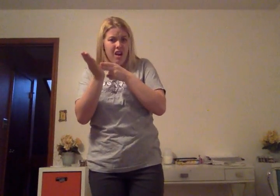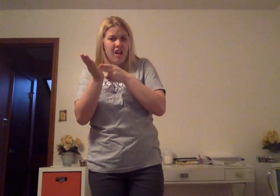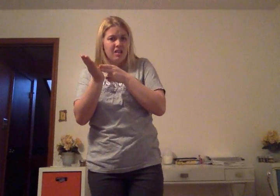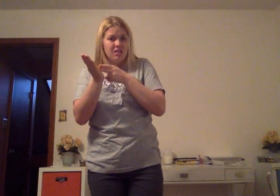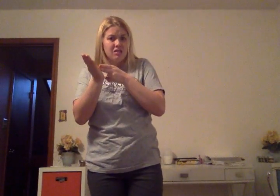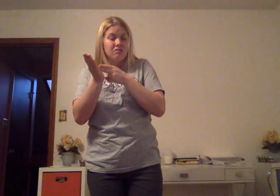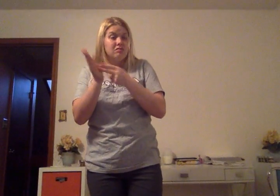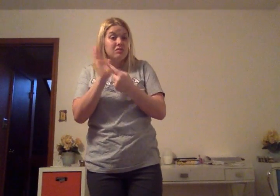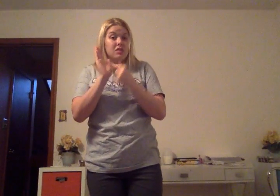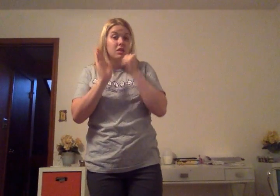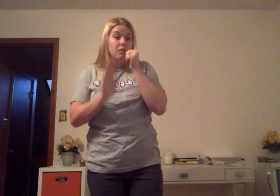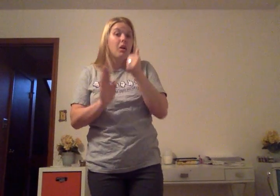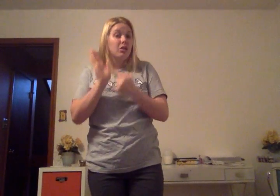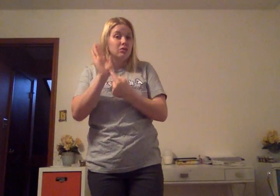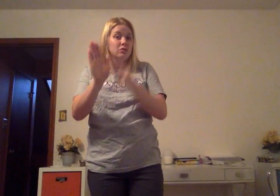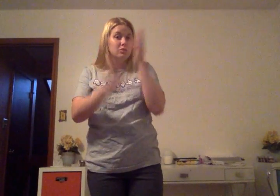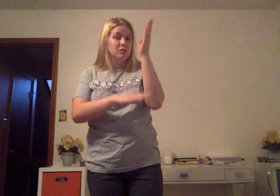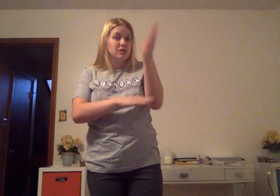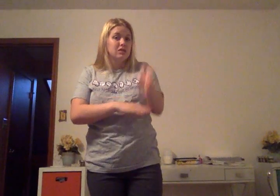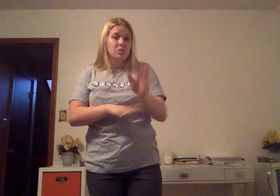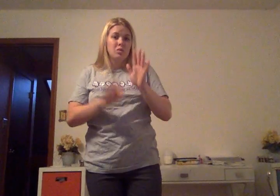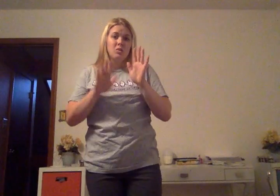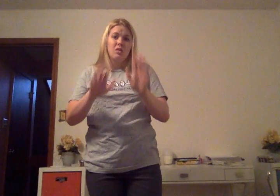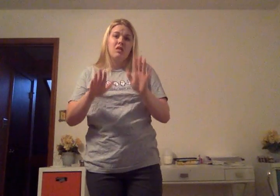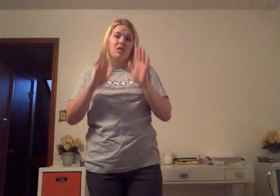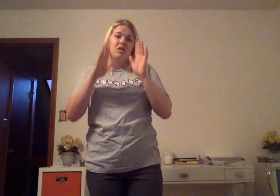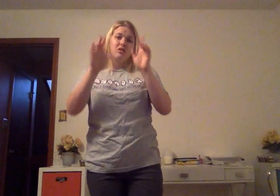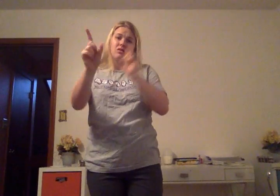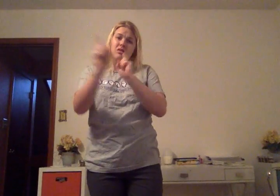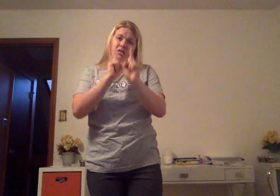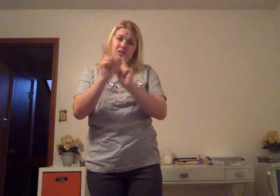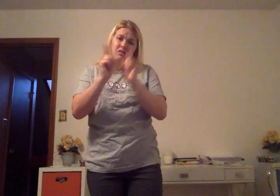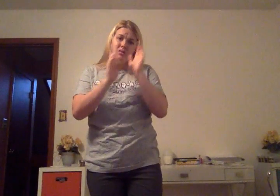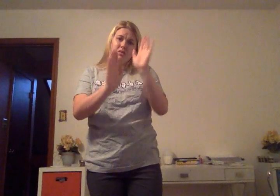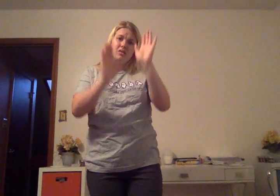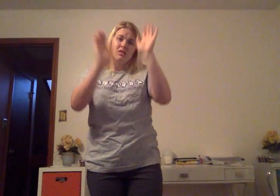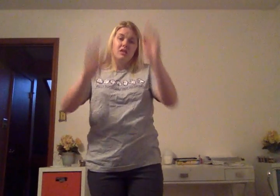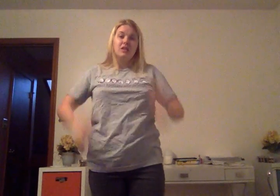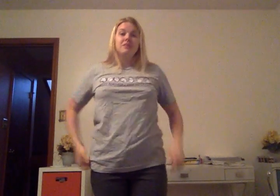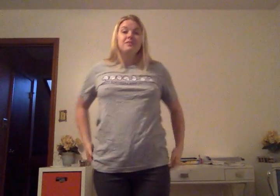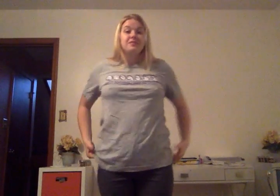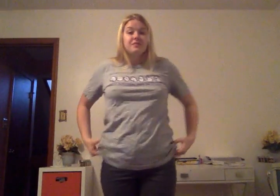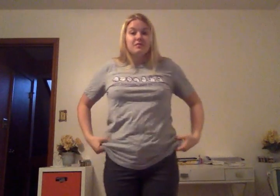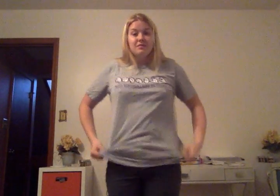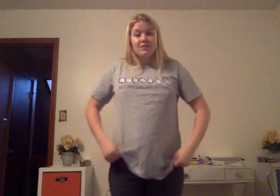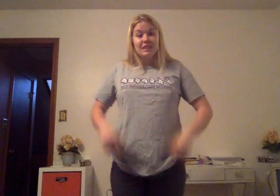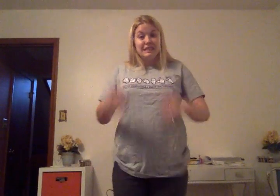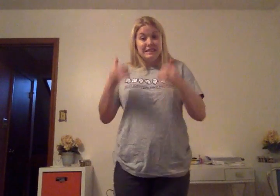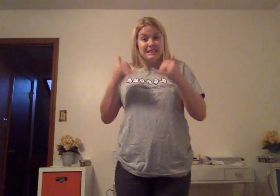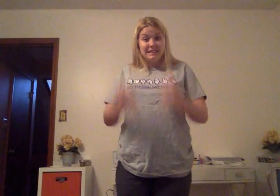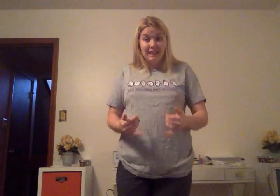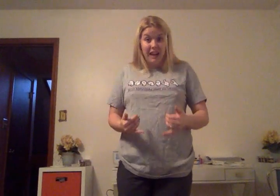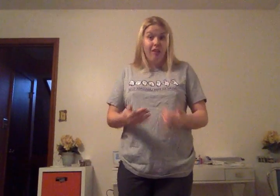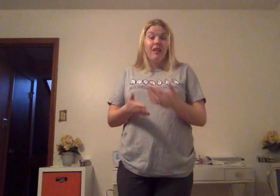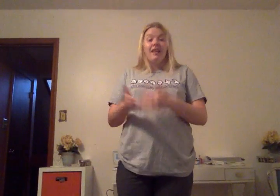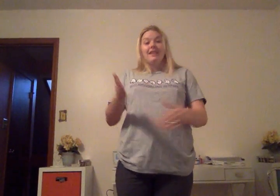with that part of the interview. Great interview. That was great. Savannah, thank you very much. So now to more of our exclusive and emotional interview with Selena Gomez